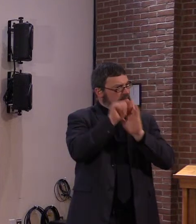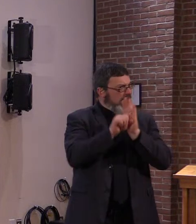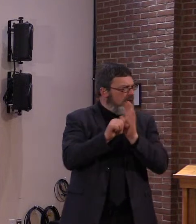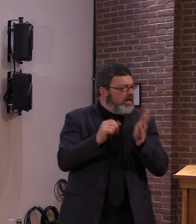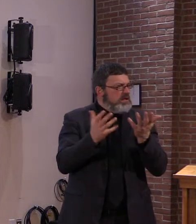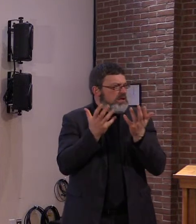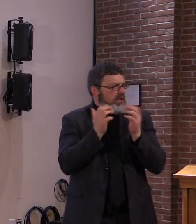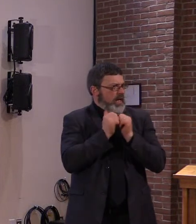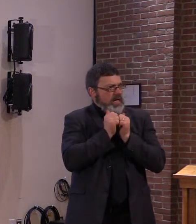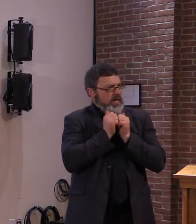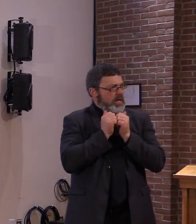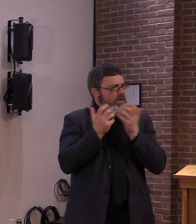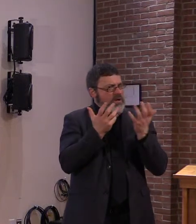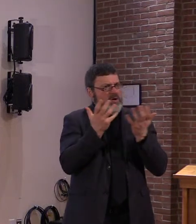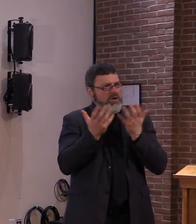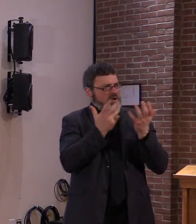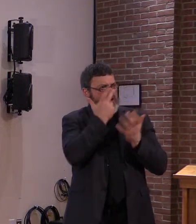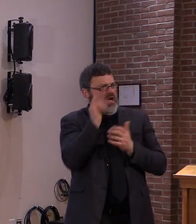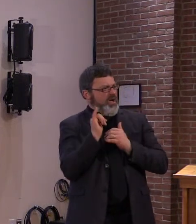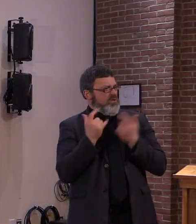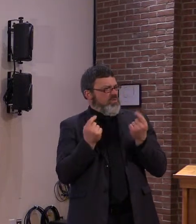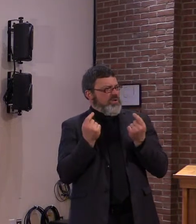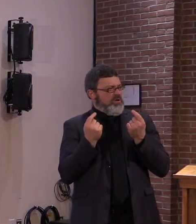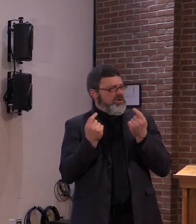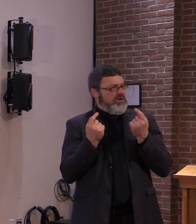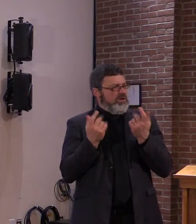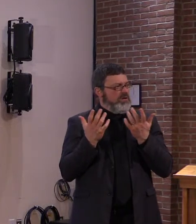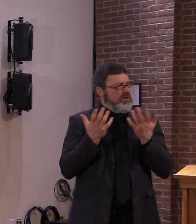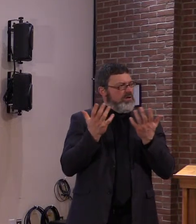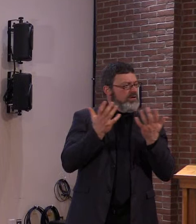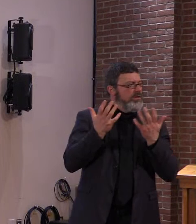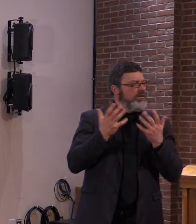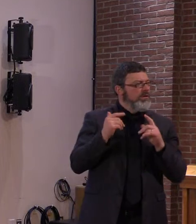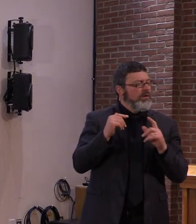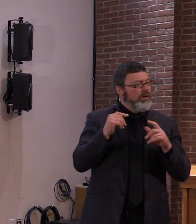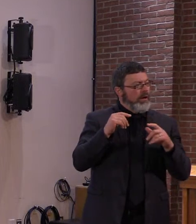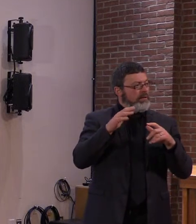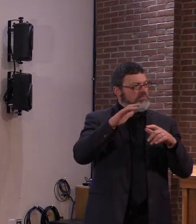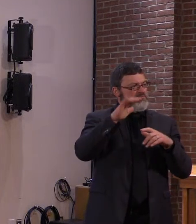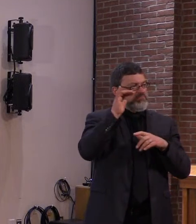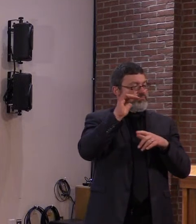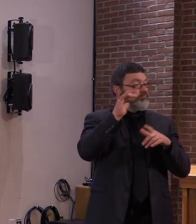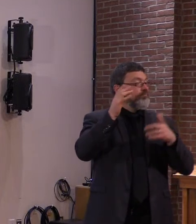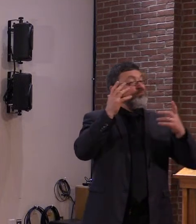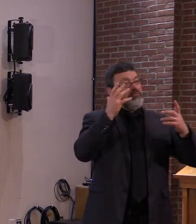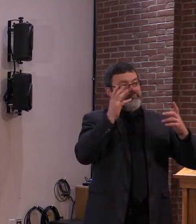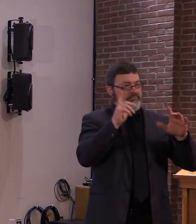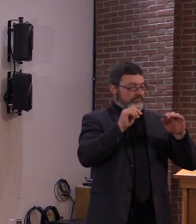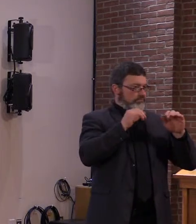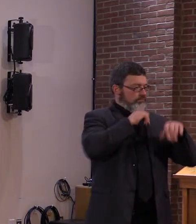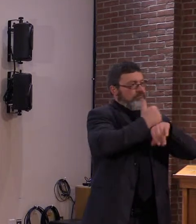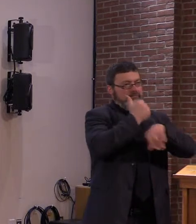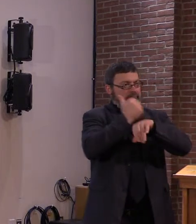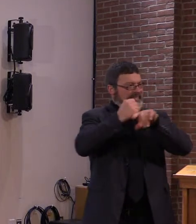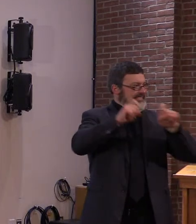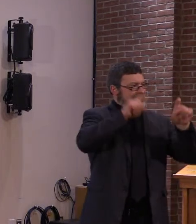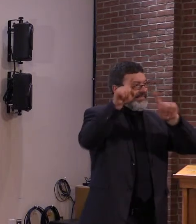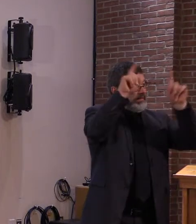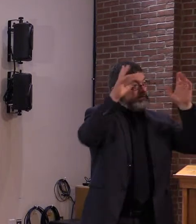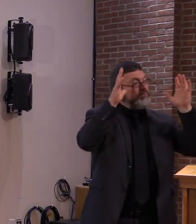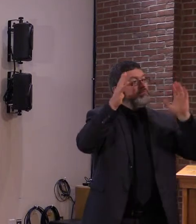but I was aware of a case there. And it was, again, very similar to what I've described today in my